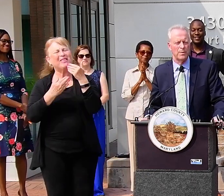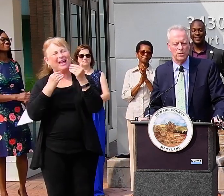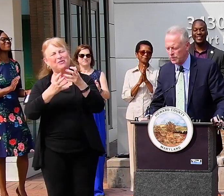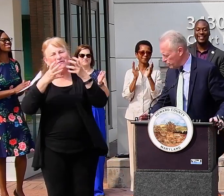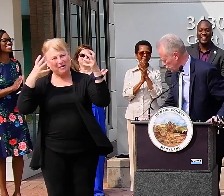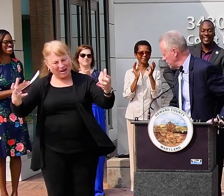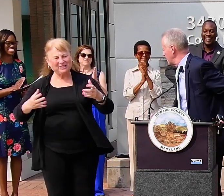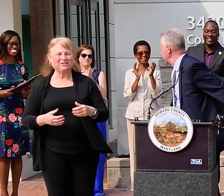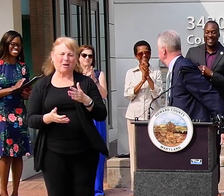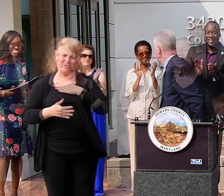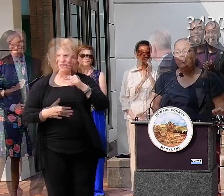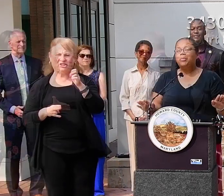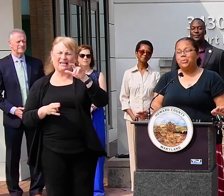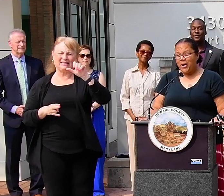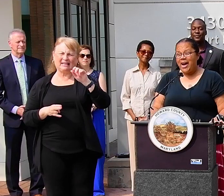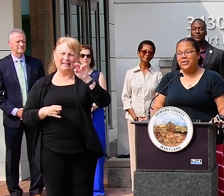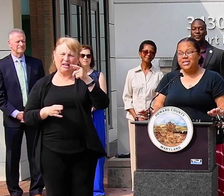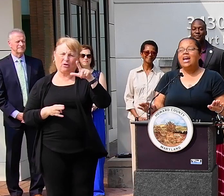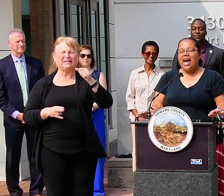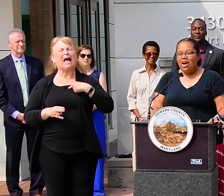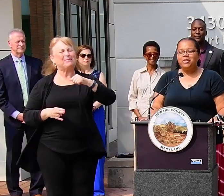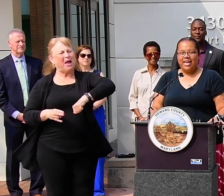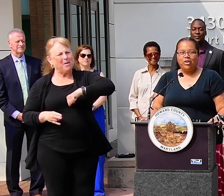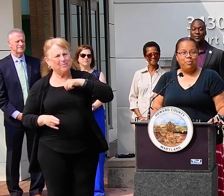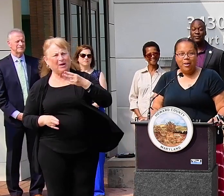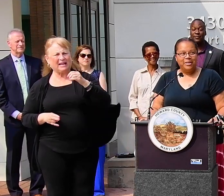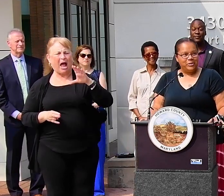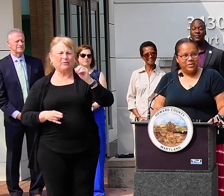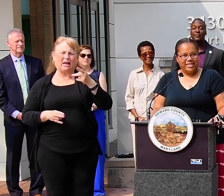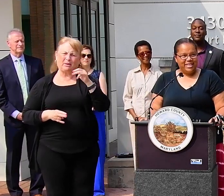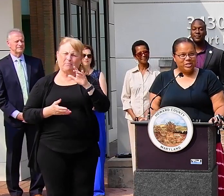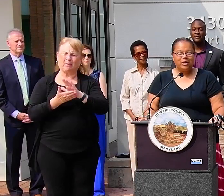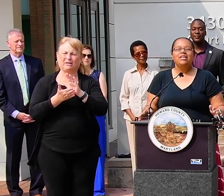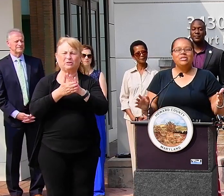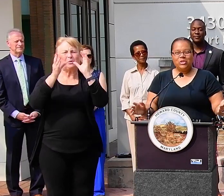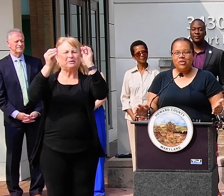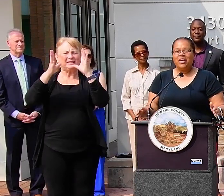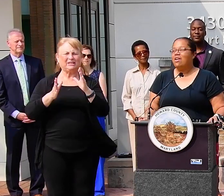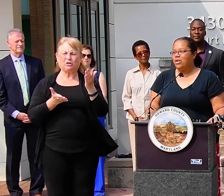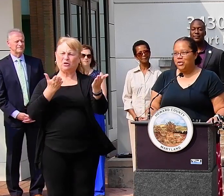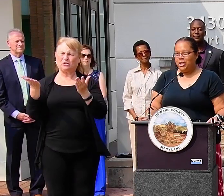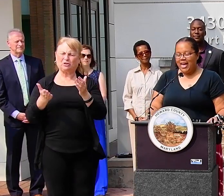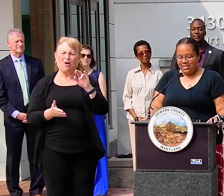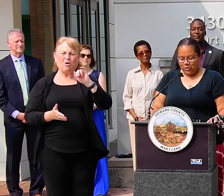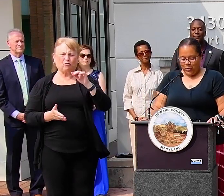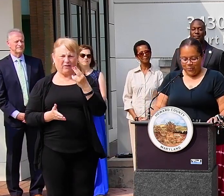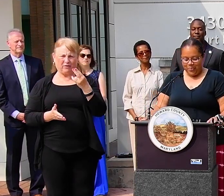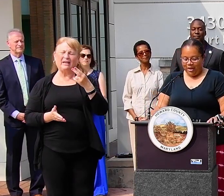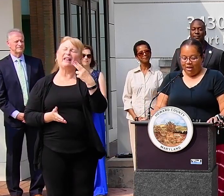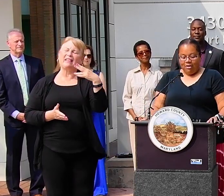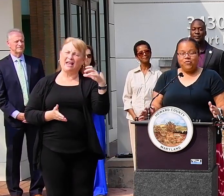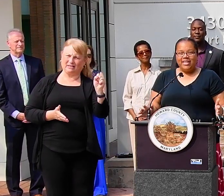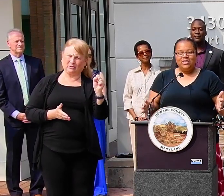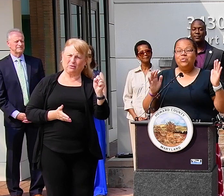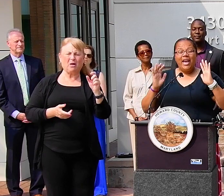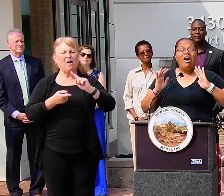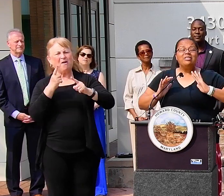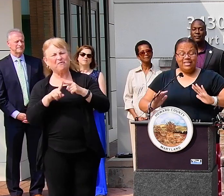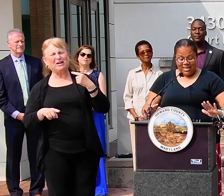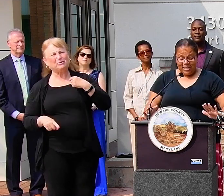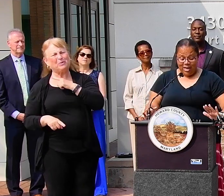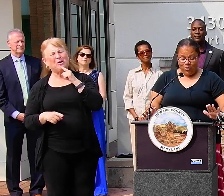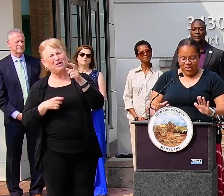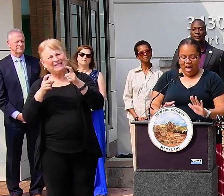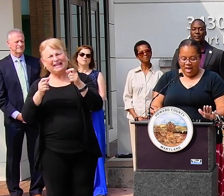you very much. Appreciate that. I am a proud Howard County Public Schools teacher serving at River Hill High School. Friends, we